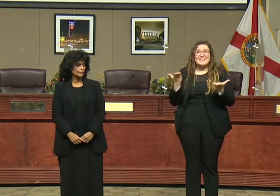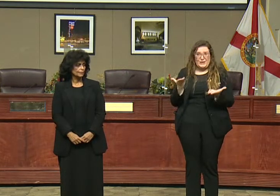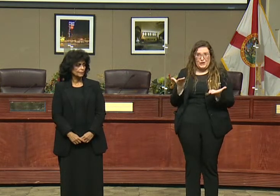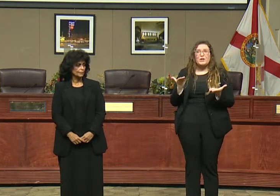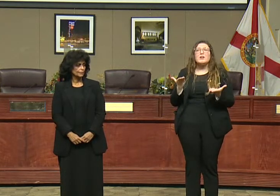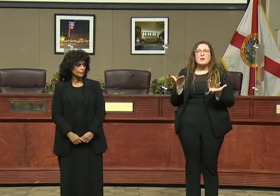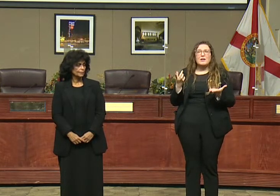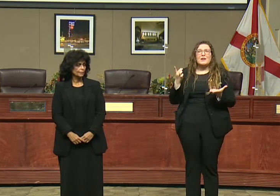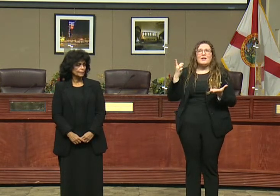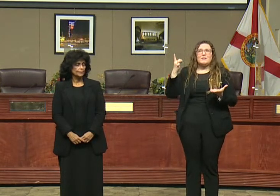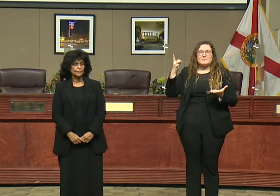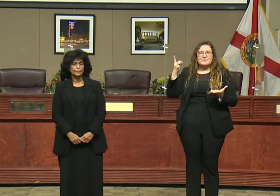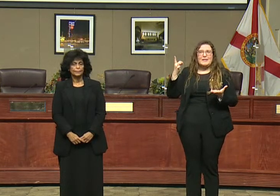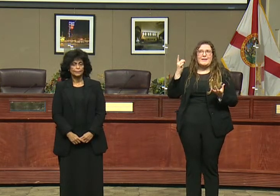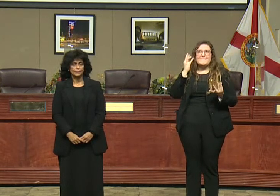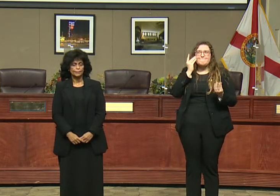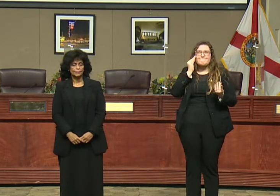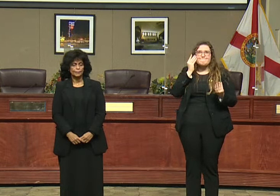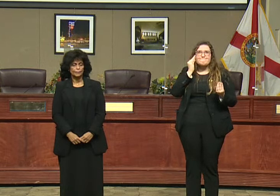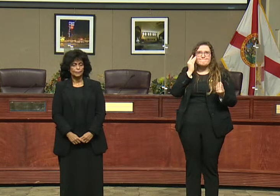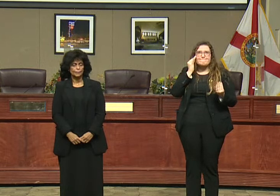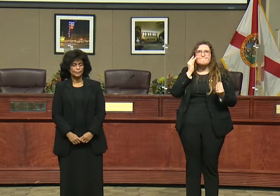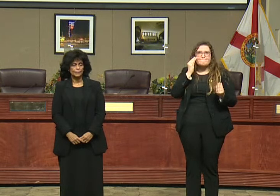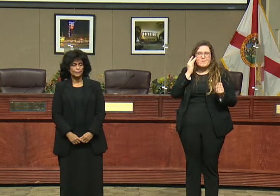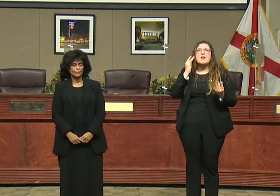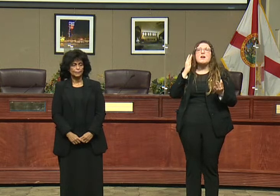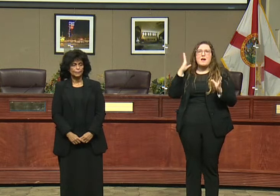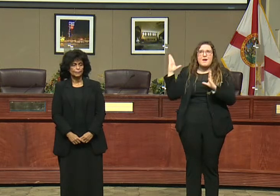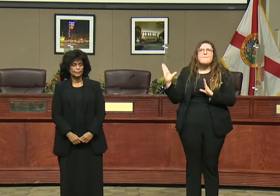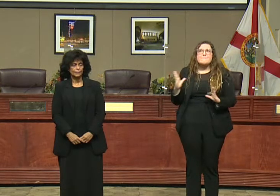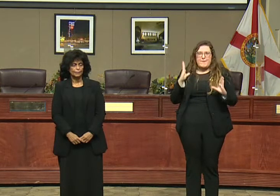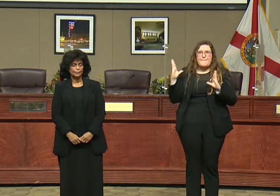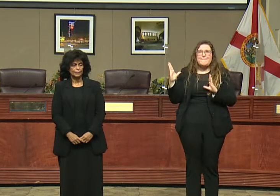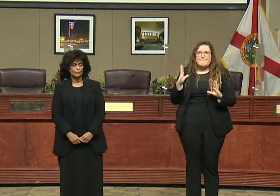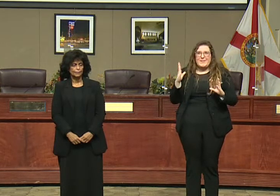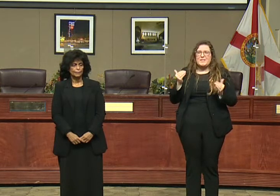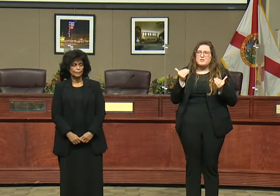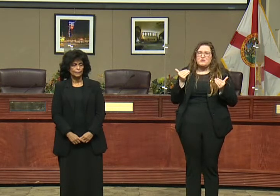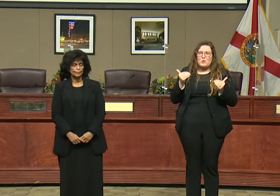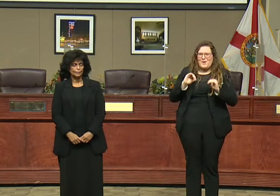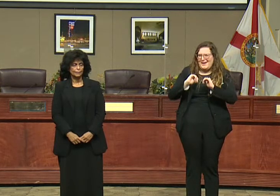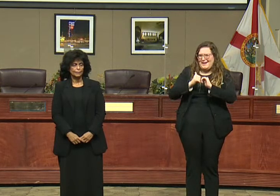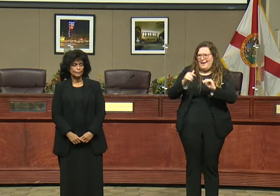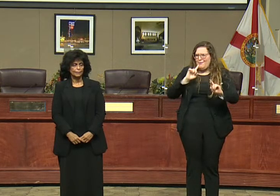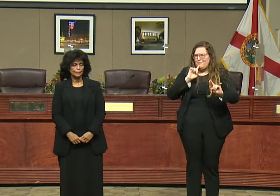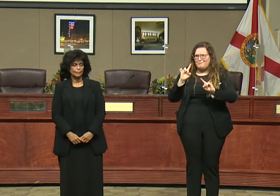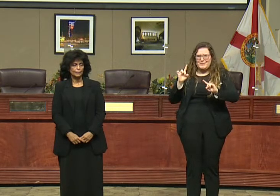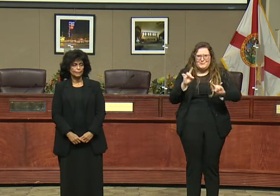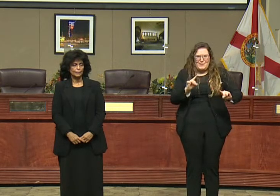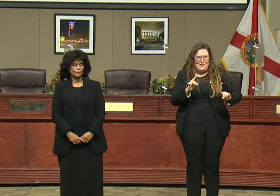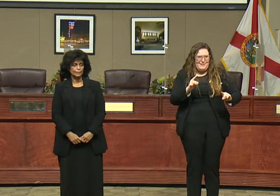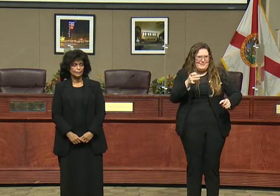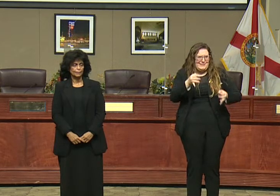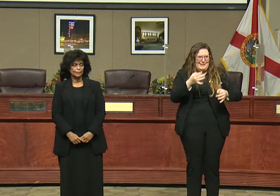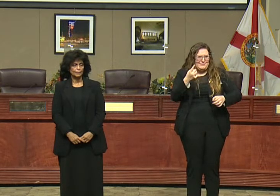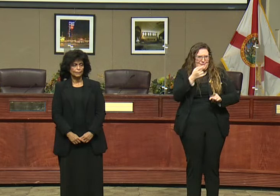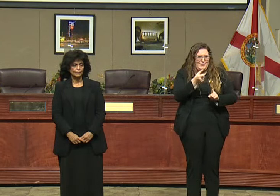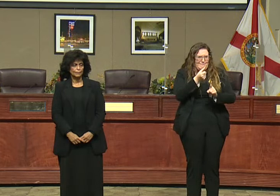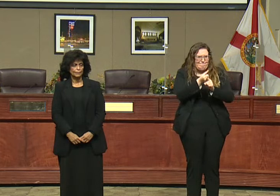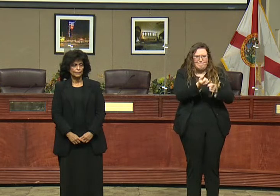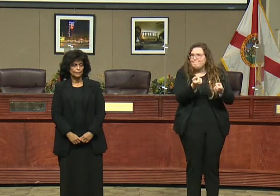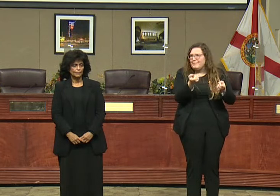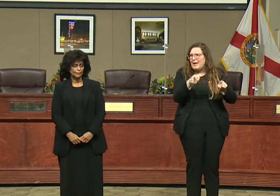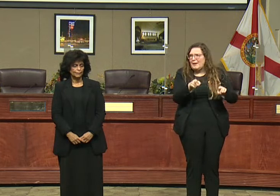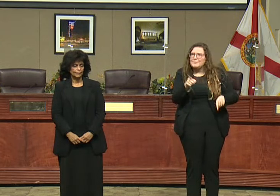contingency planning to respond if the situation calls for